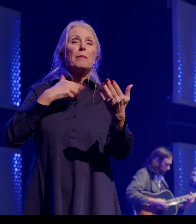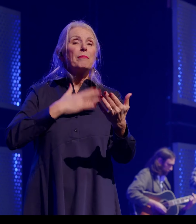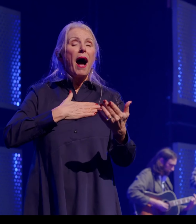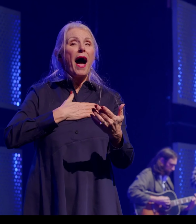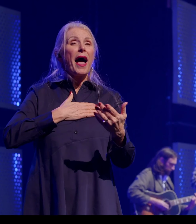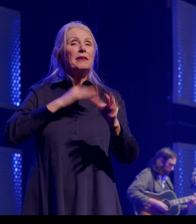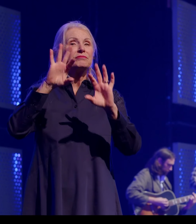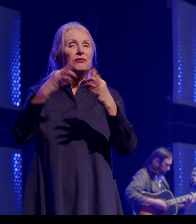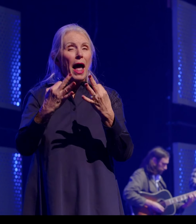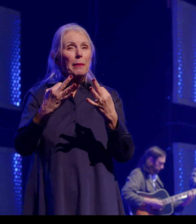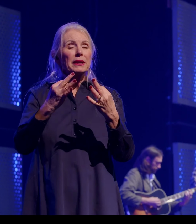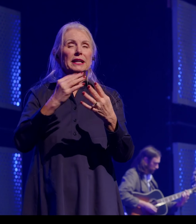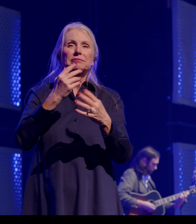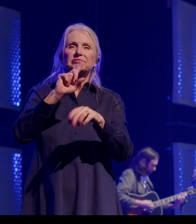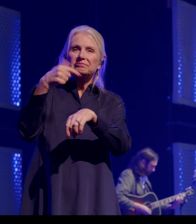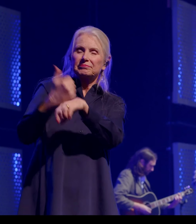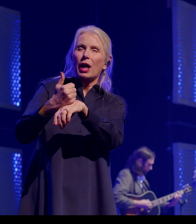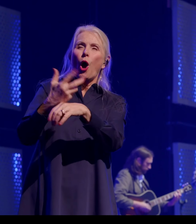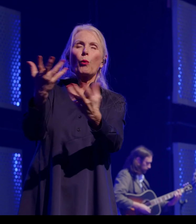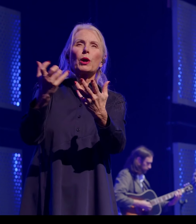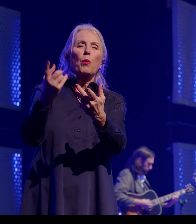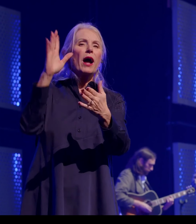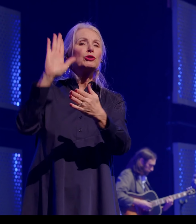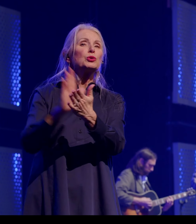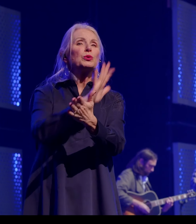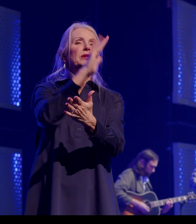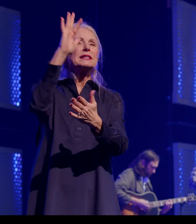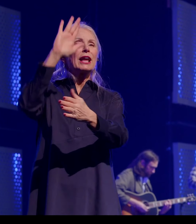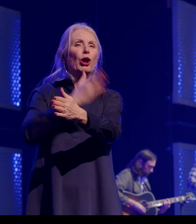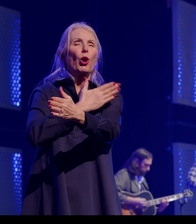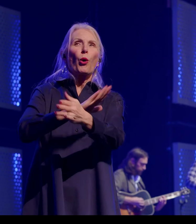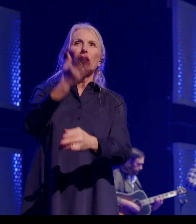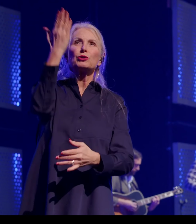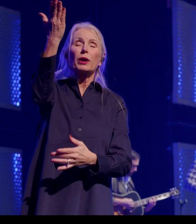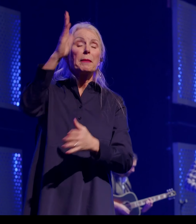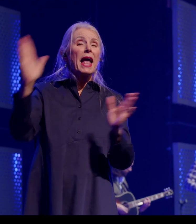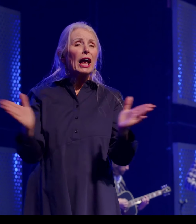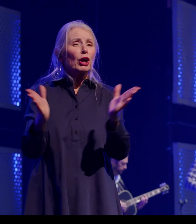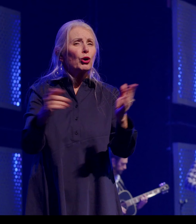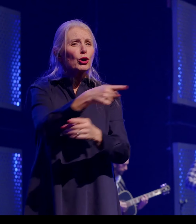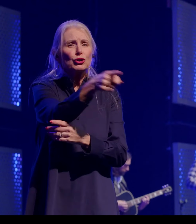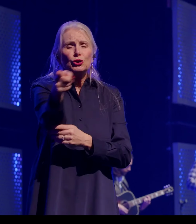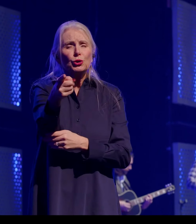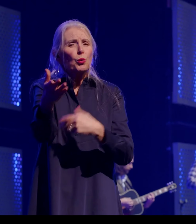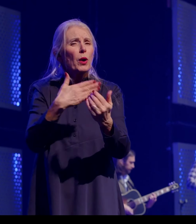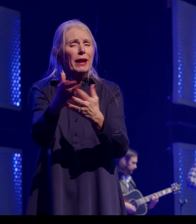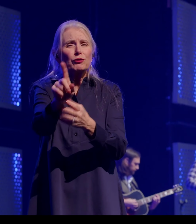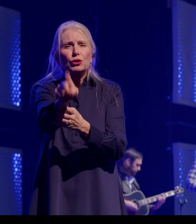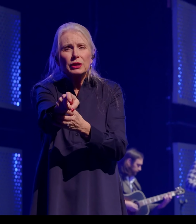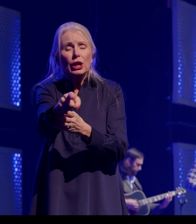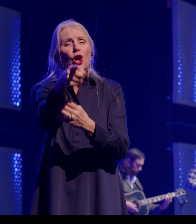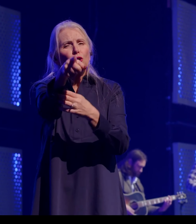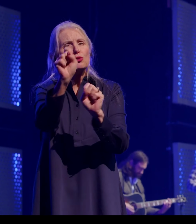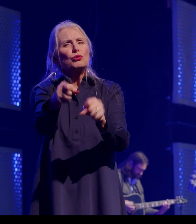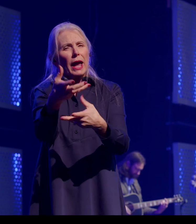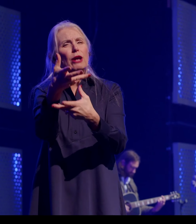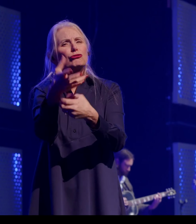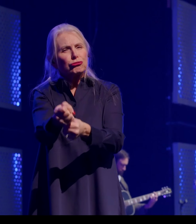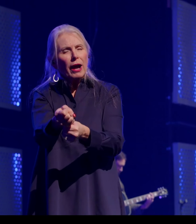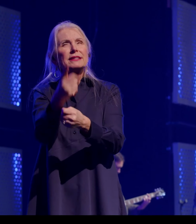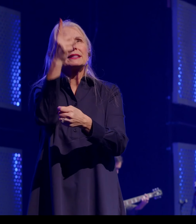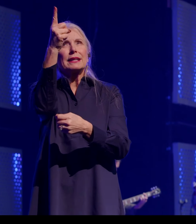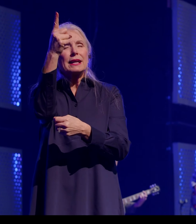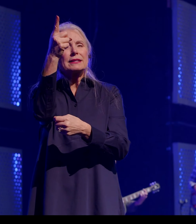family planned in. But we just want to sing over you and to encourage you, wherever you may be at, that you can trust His will, you can trust